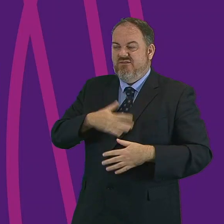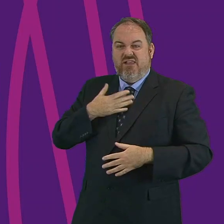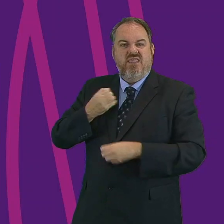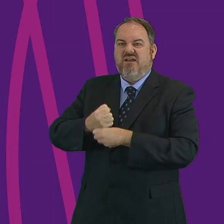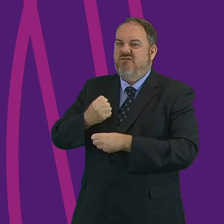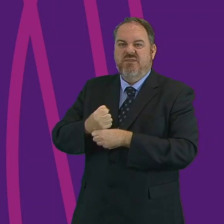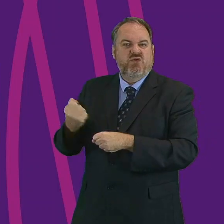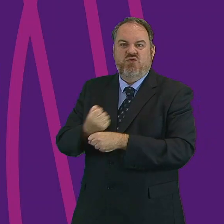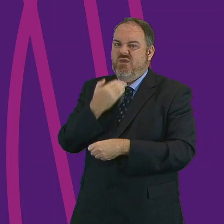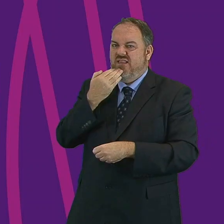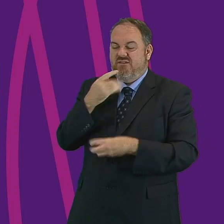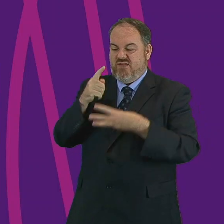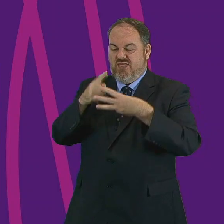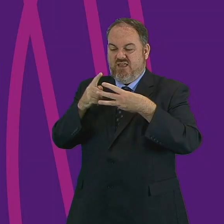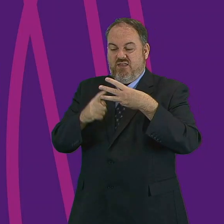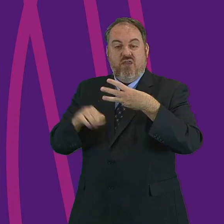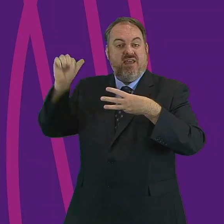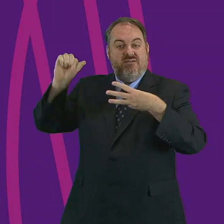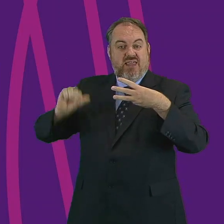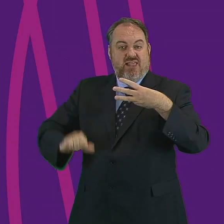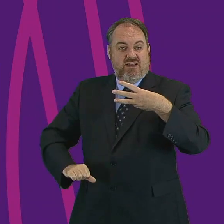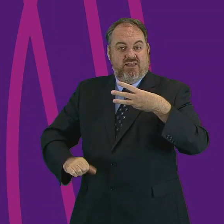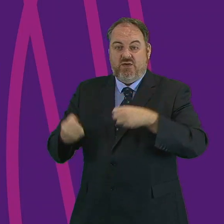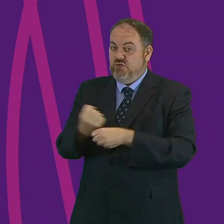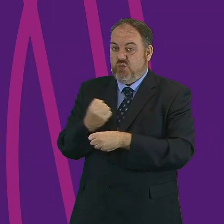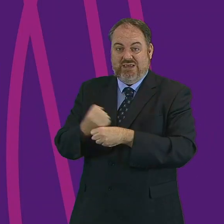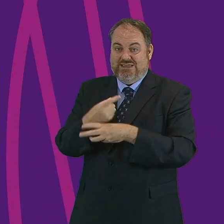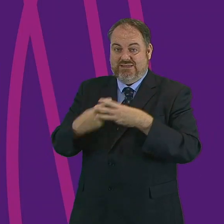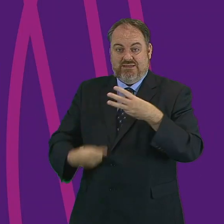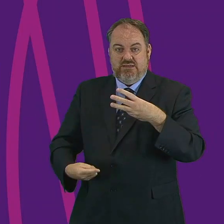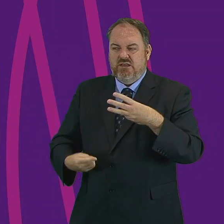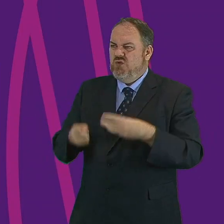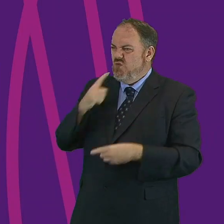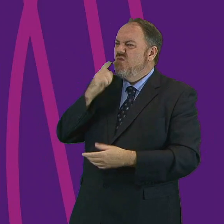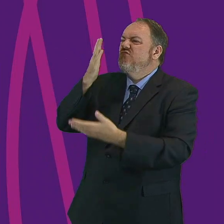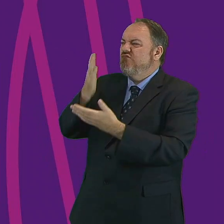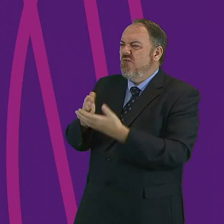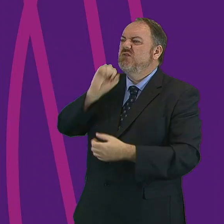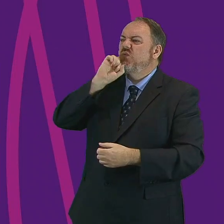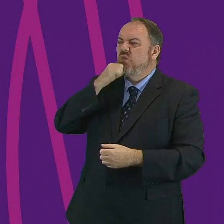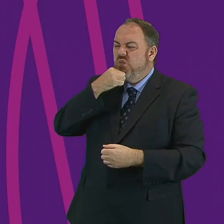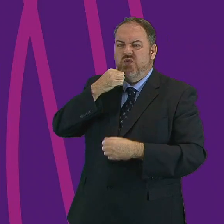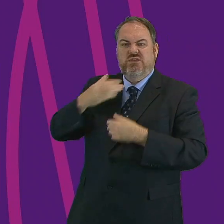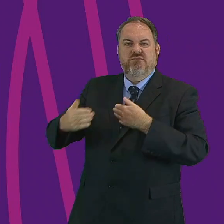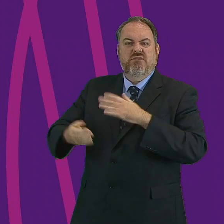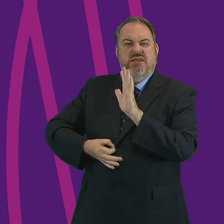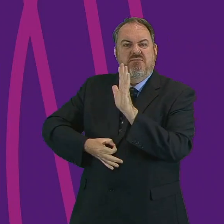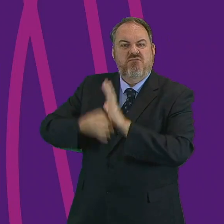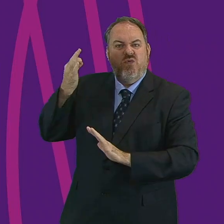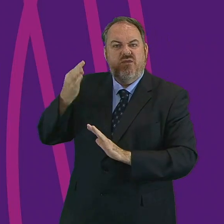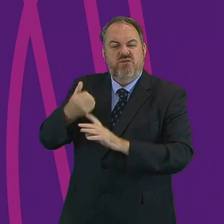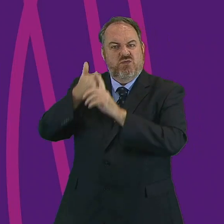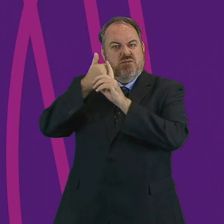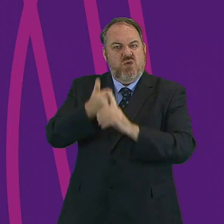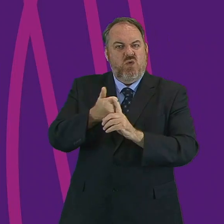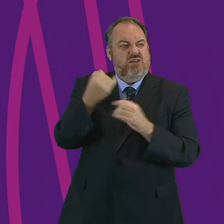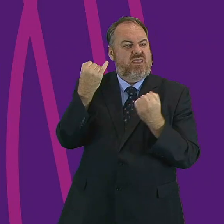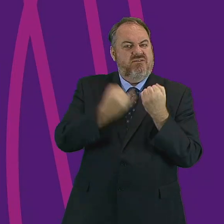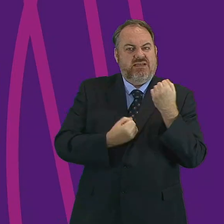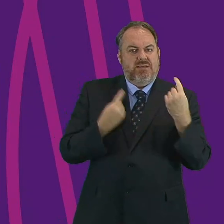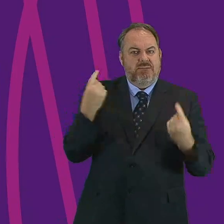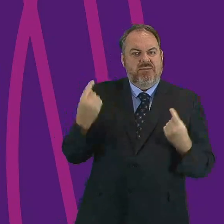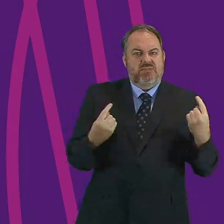all three of these areas. So 2 years ago, the First Minister promised concrete action that would tip the scales back in victims' favour. When are we finally going to see